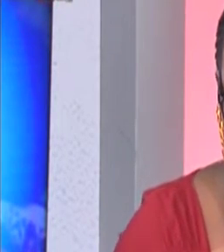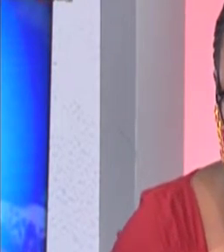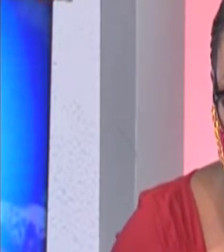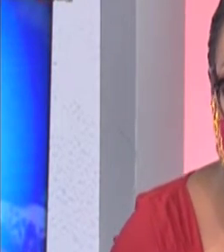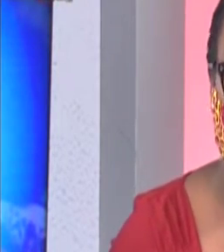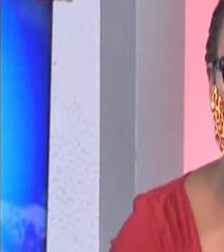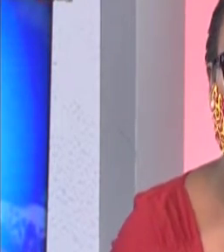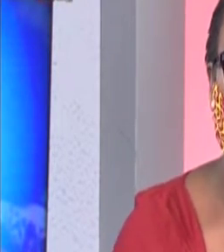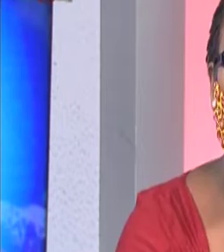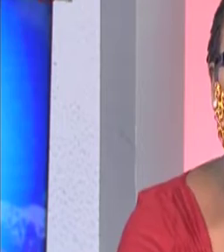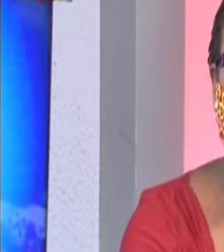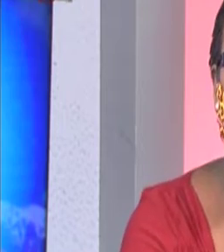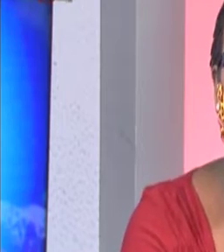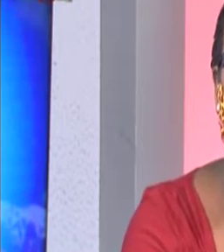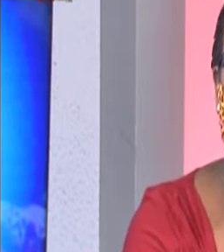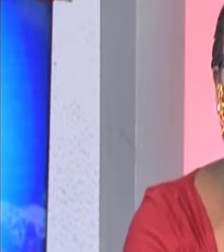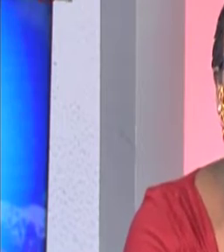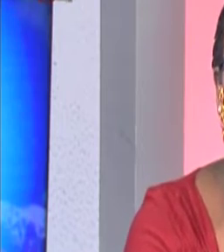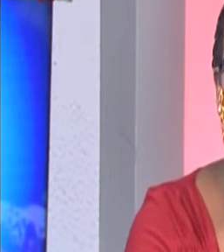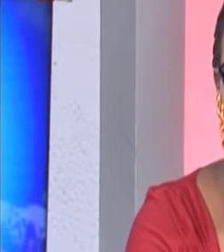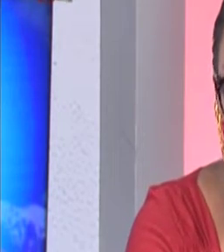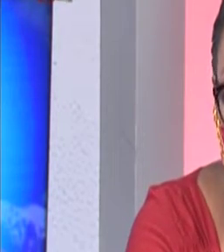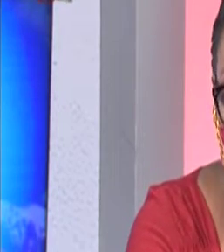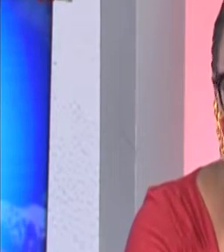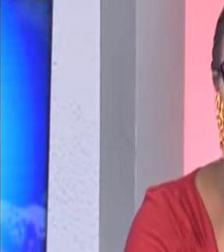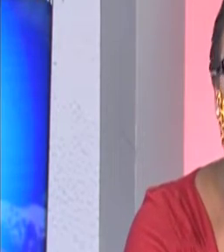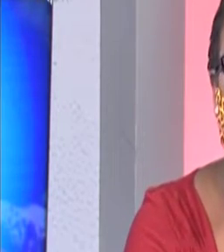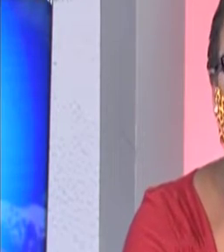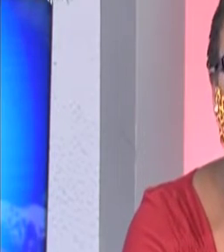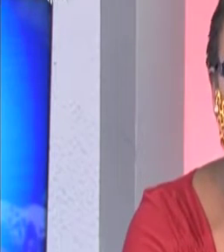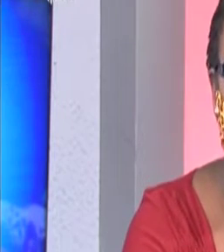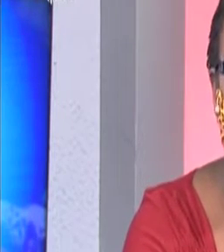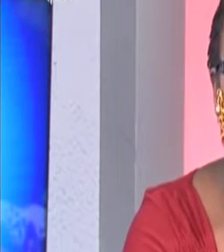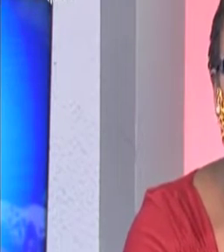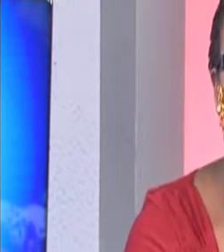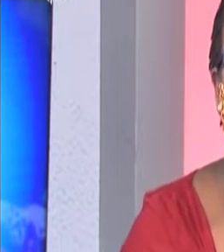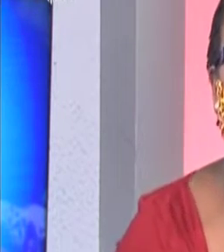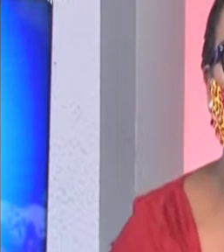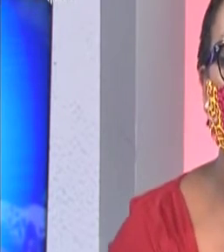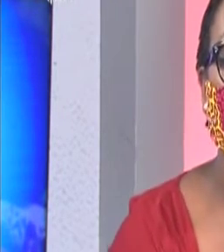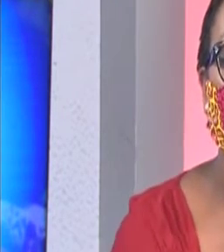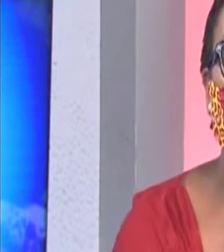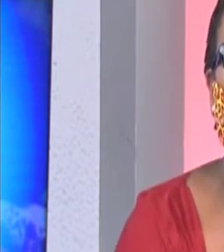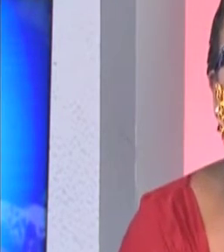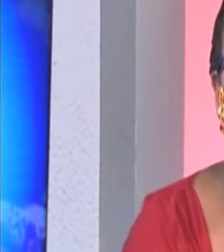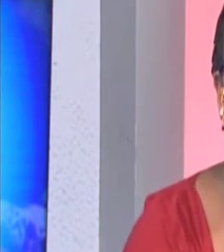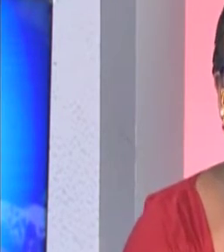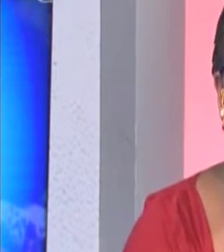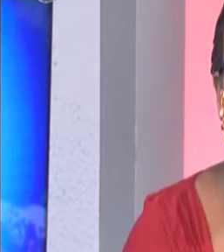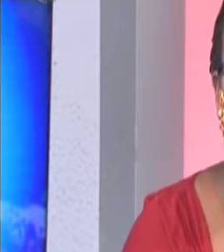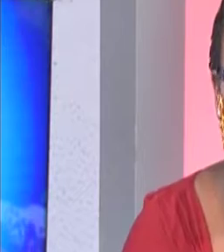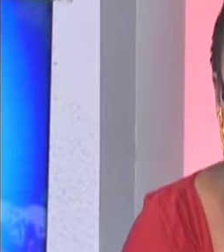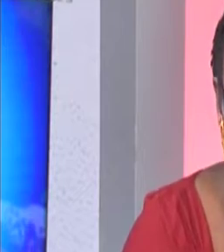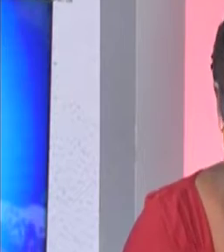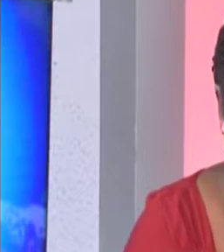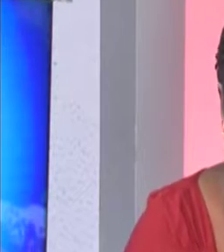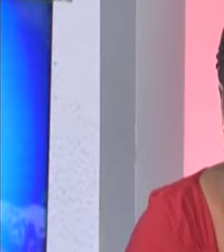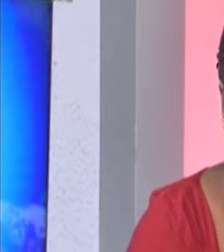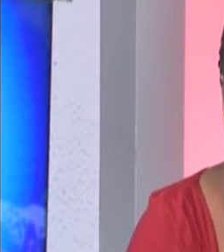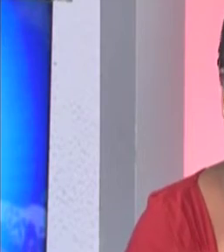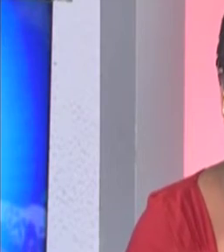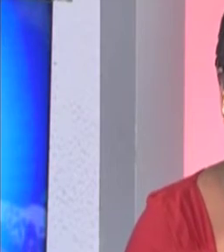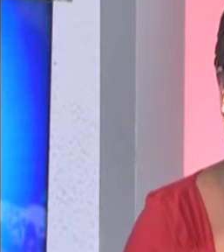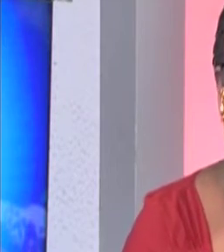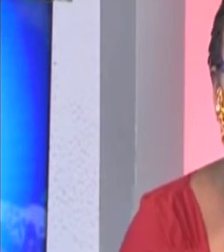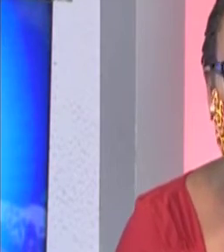to the Information Ministry when we are able to work on that sound. In the studio with me is my colleague Winston Amwa. We'll give